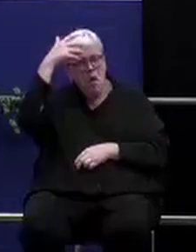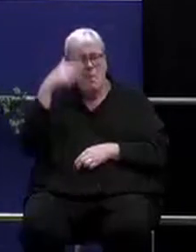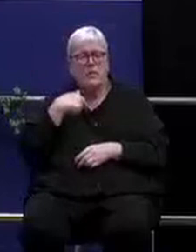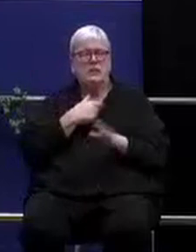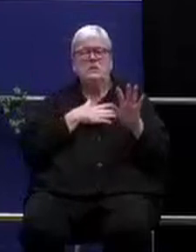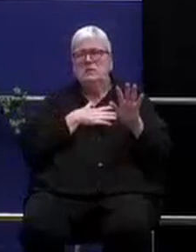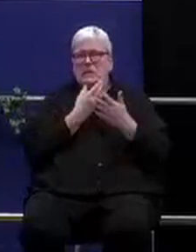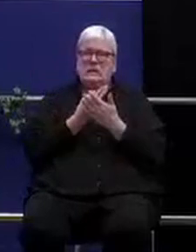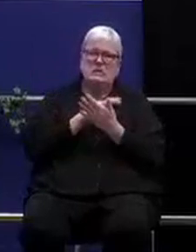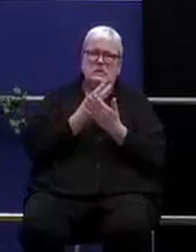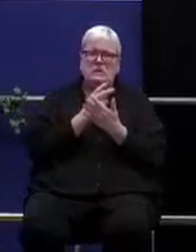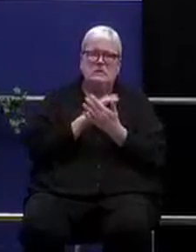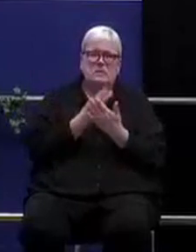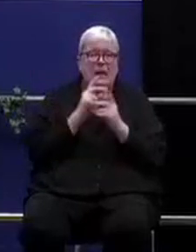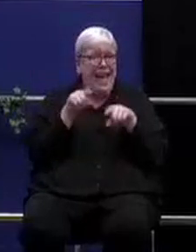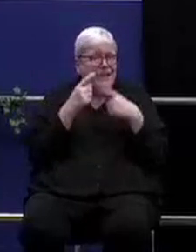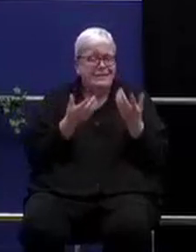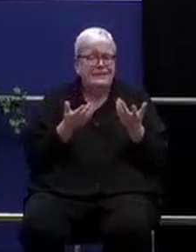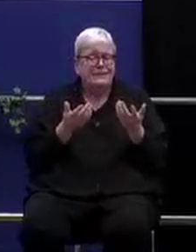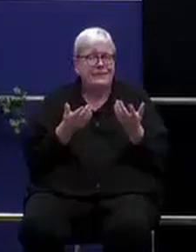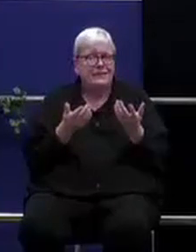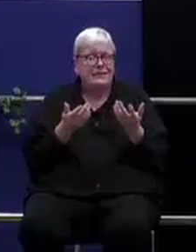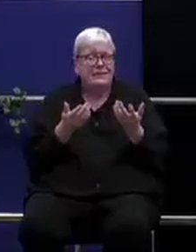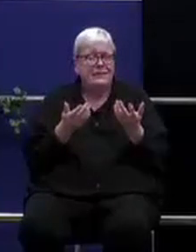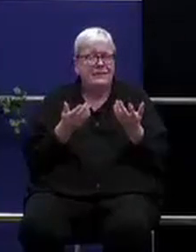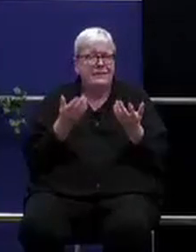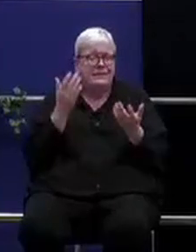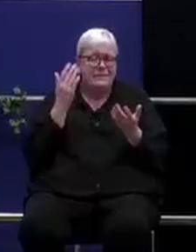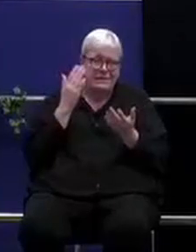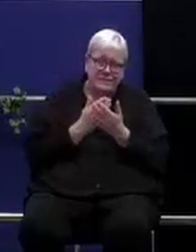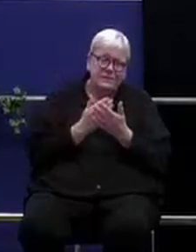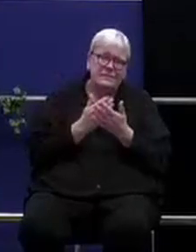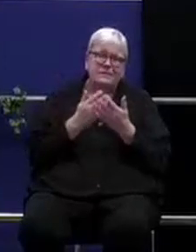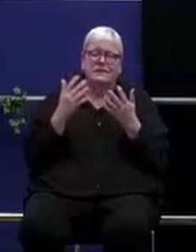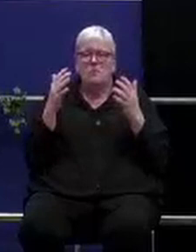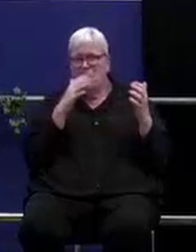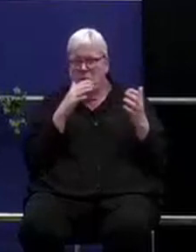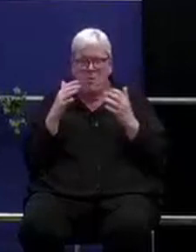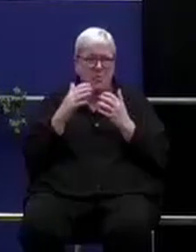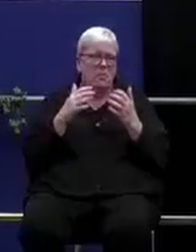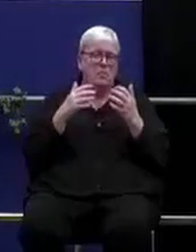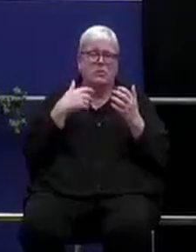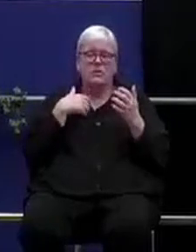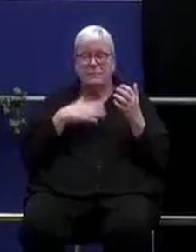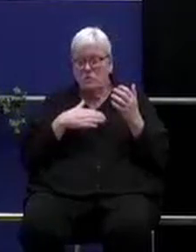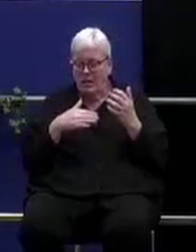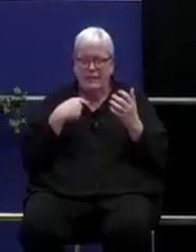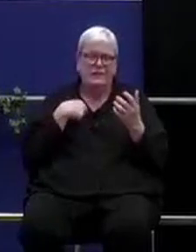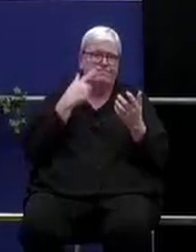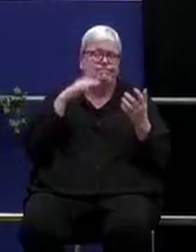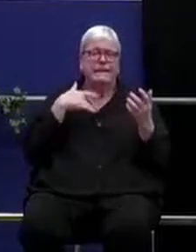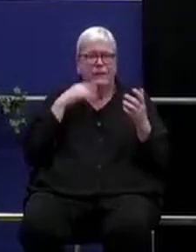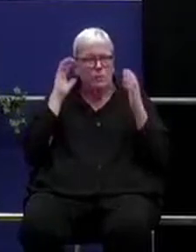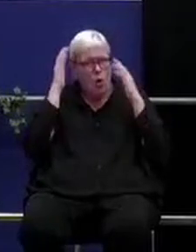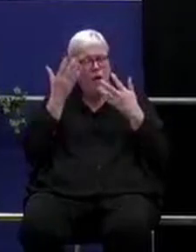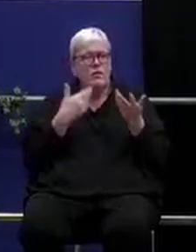night. And even, today you turn on the news and nuclear war feels ever more present yet again.